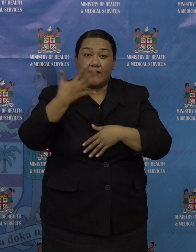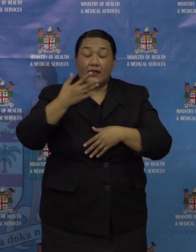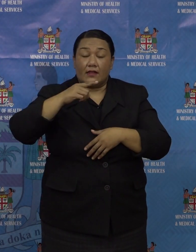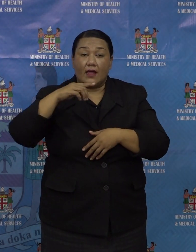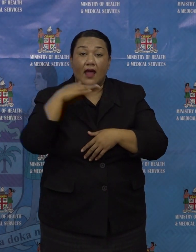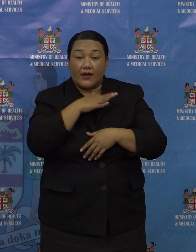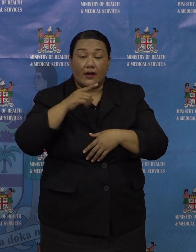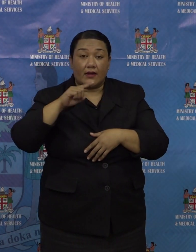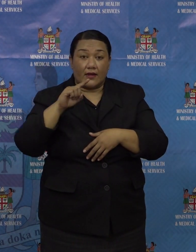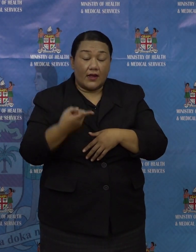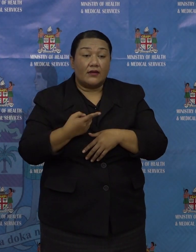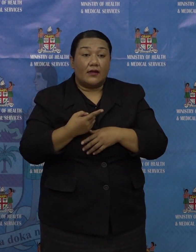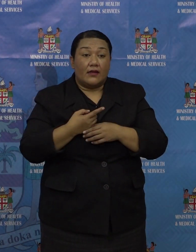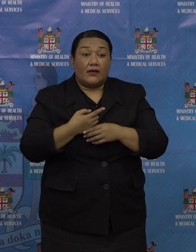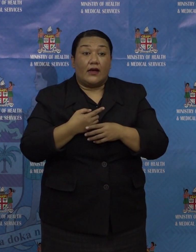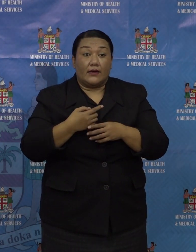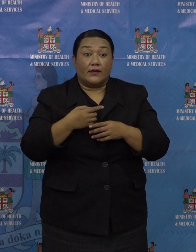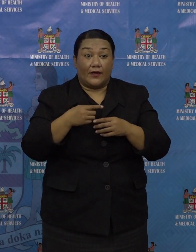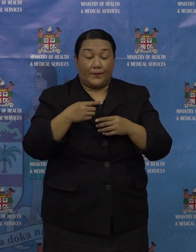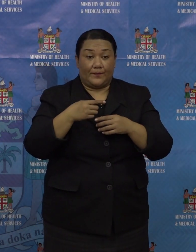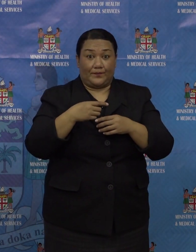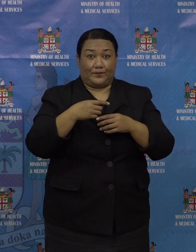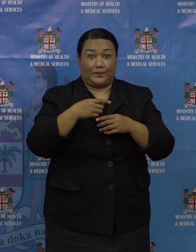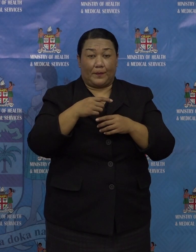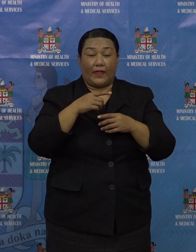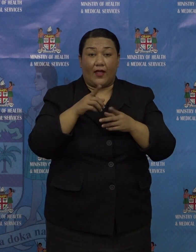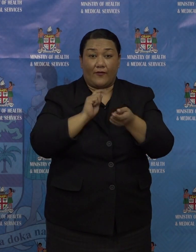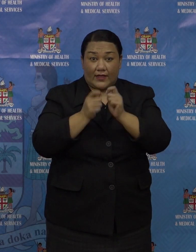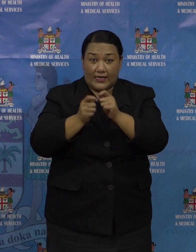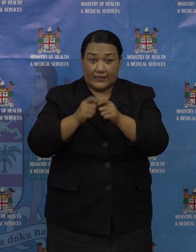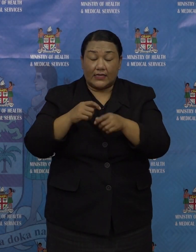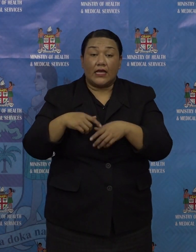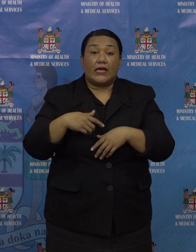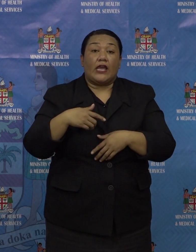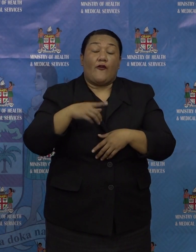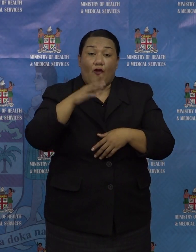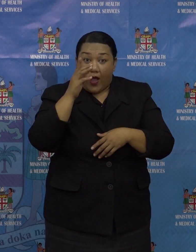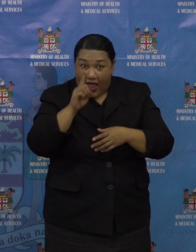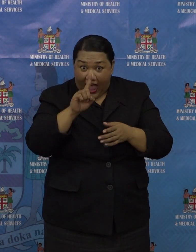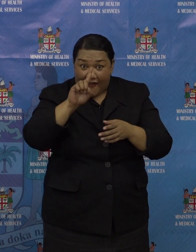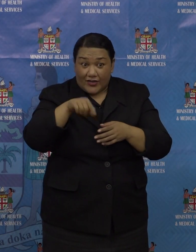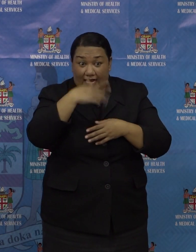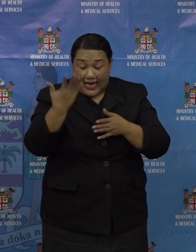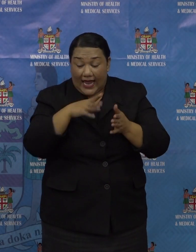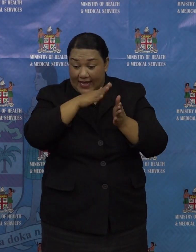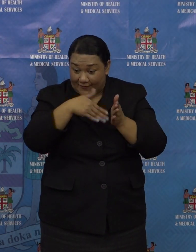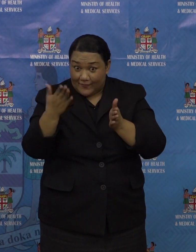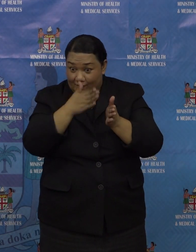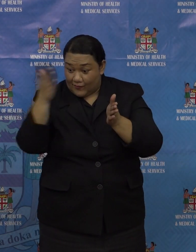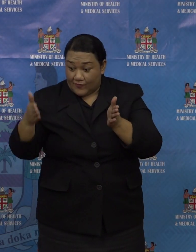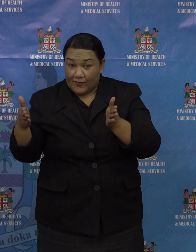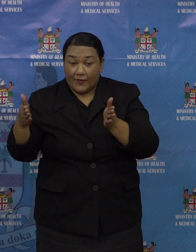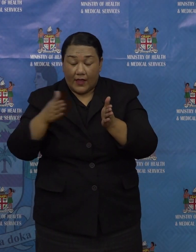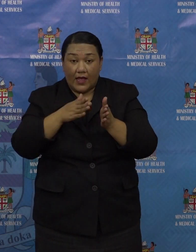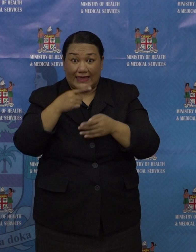1,588 tests were reported for August the 9th, and our 7-day average of testing is 2,215 tests per day, or